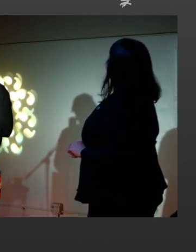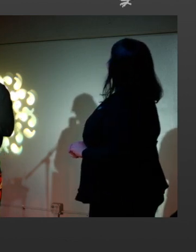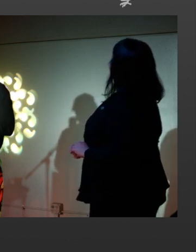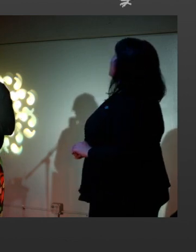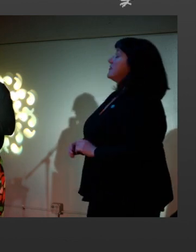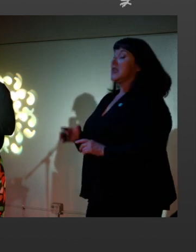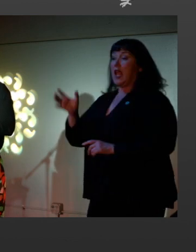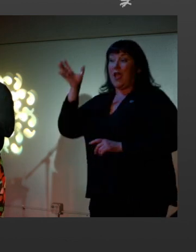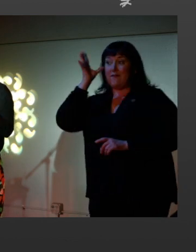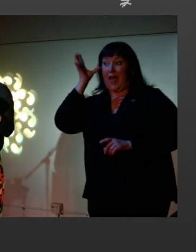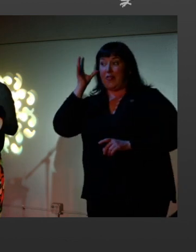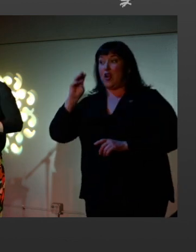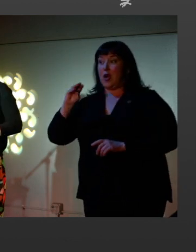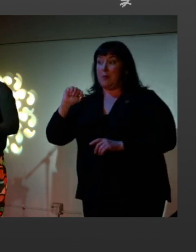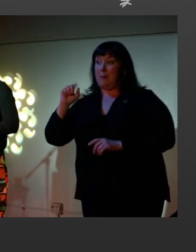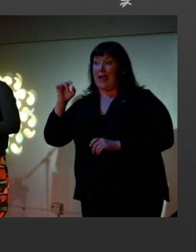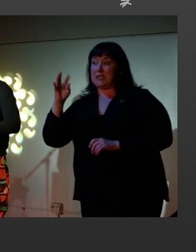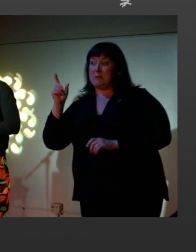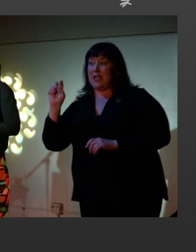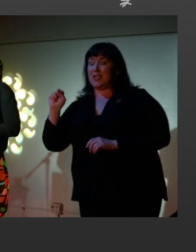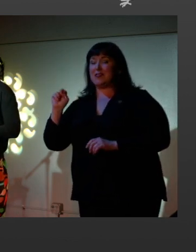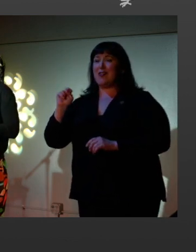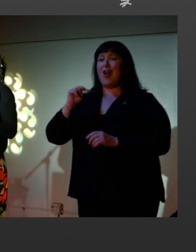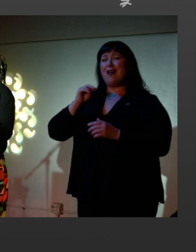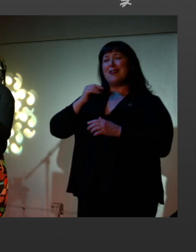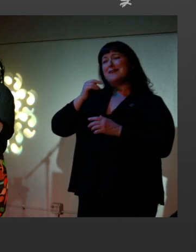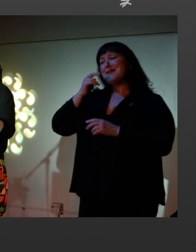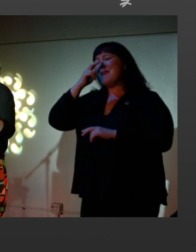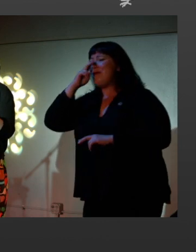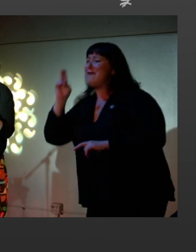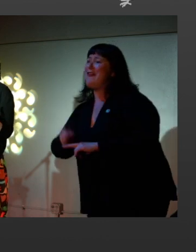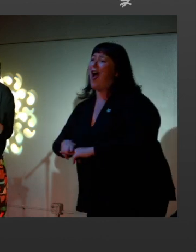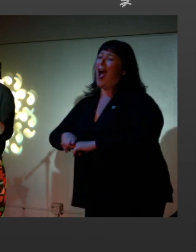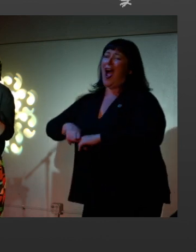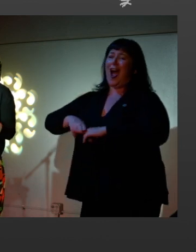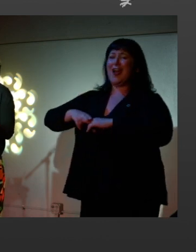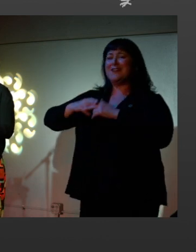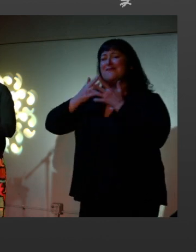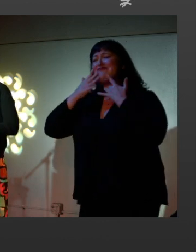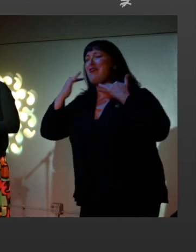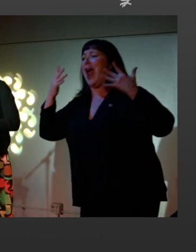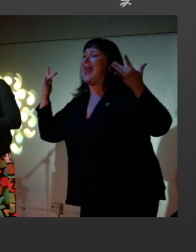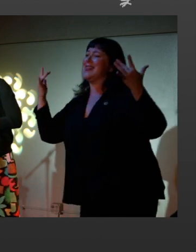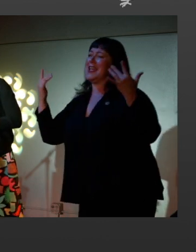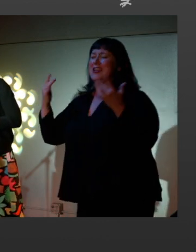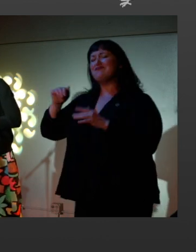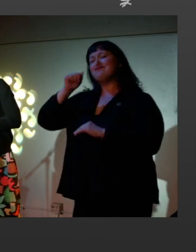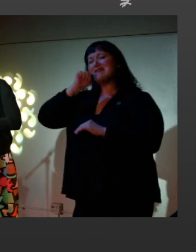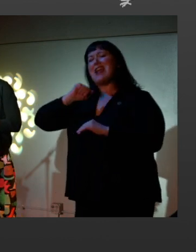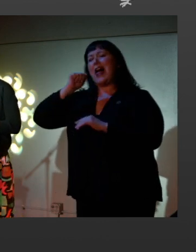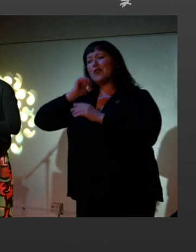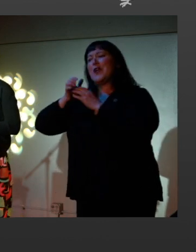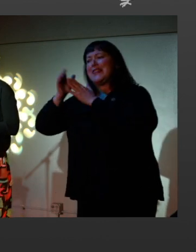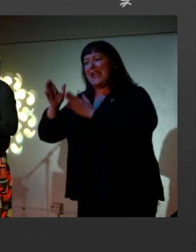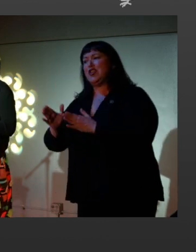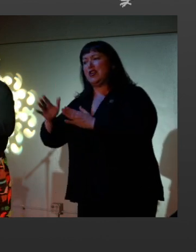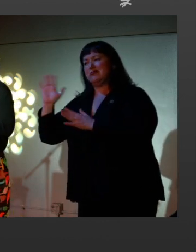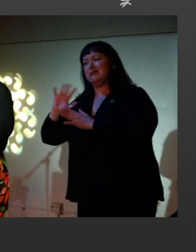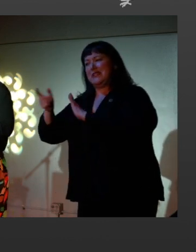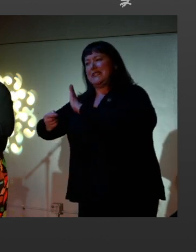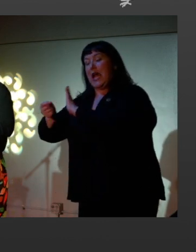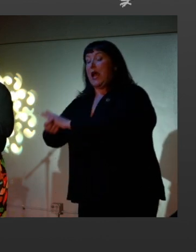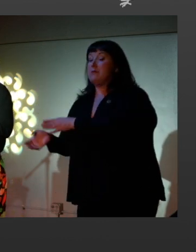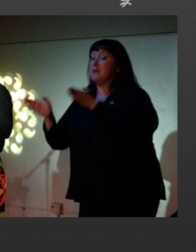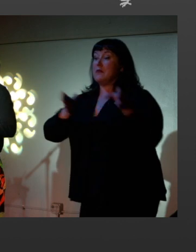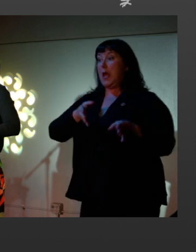His father, Maximilian, was a pretty fun-loving guy, really easygoing, and a relatively tolerant leader for the time. His